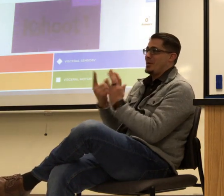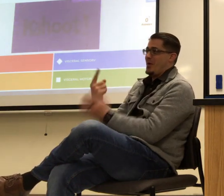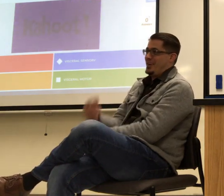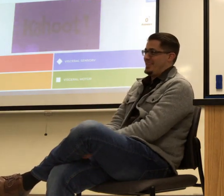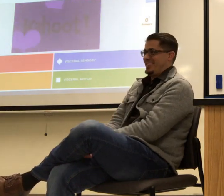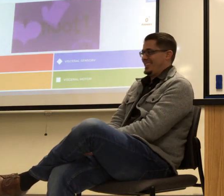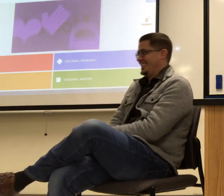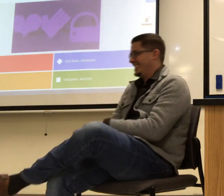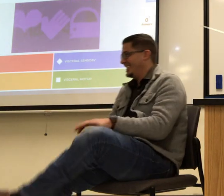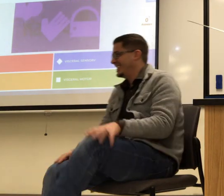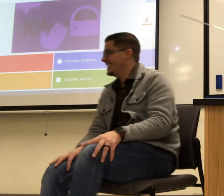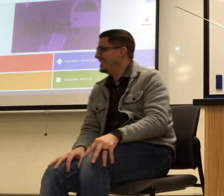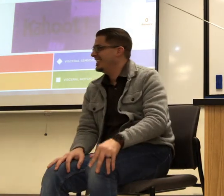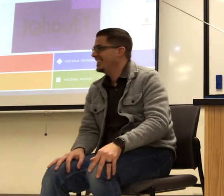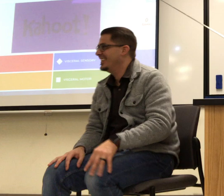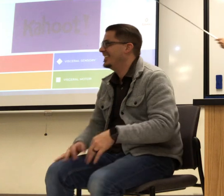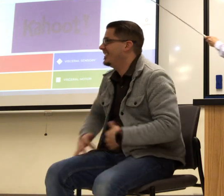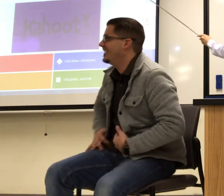Questions up here.